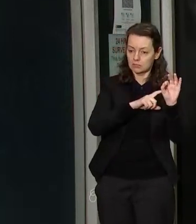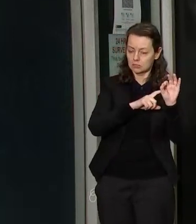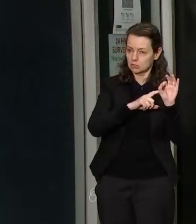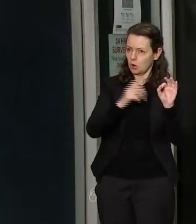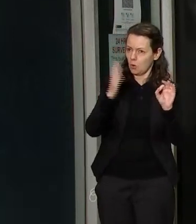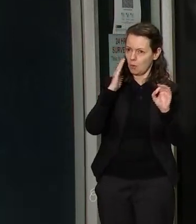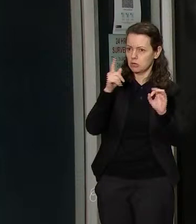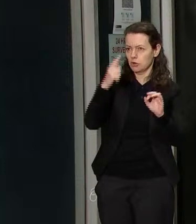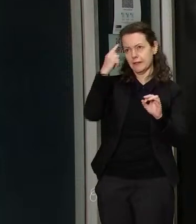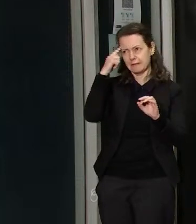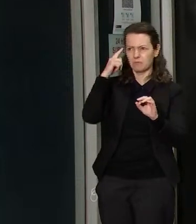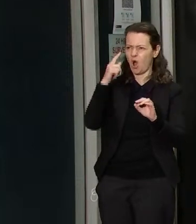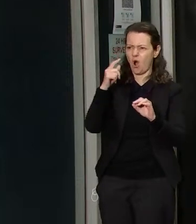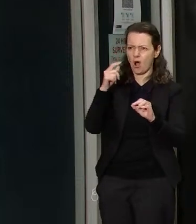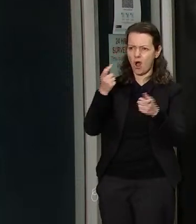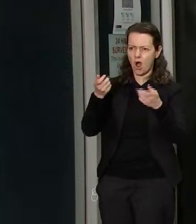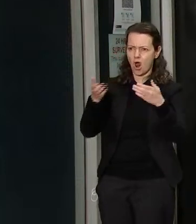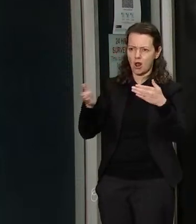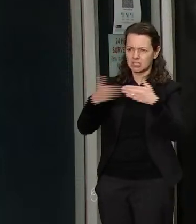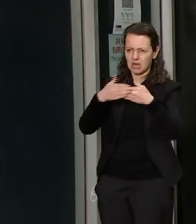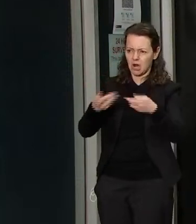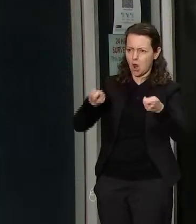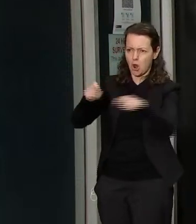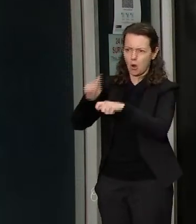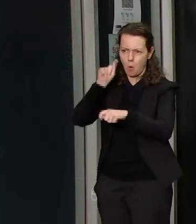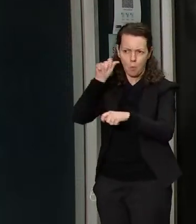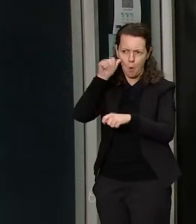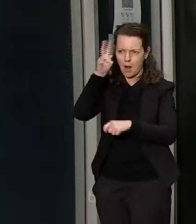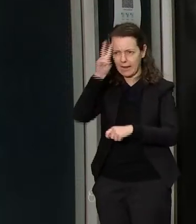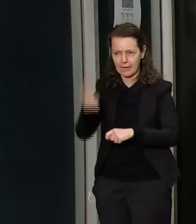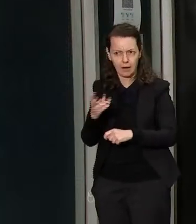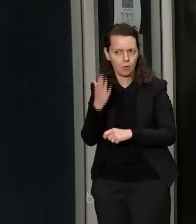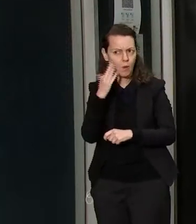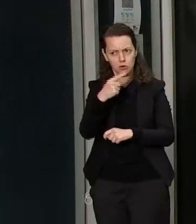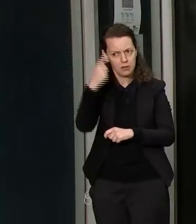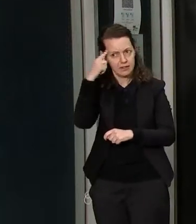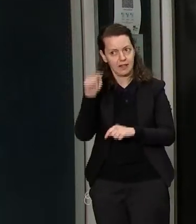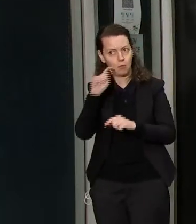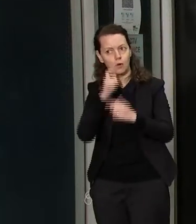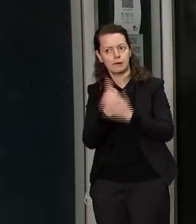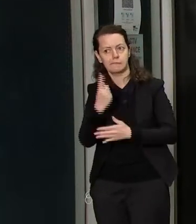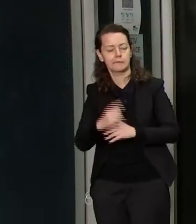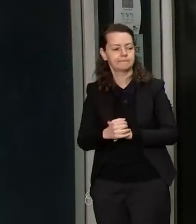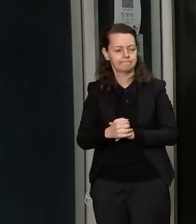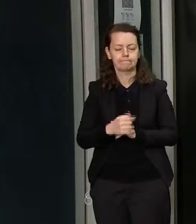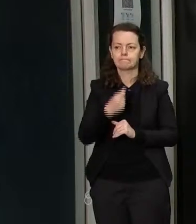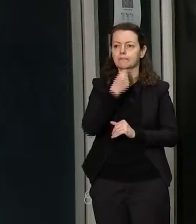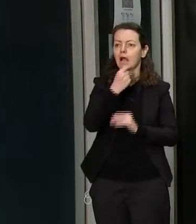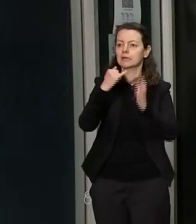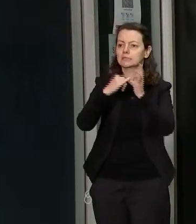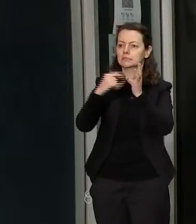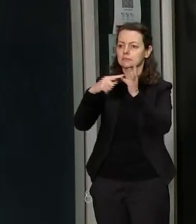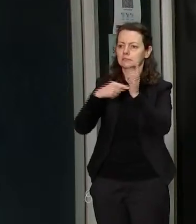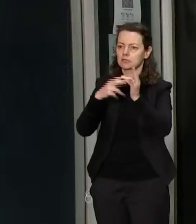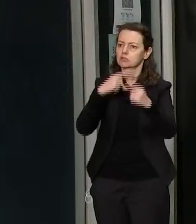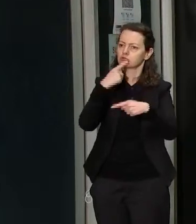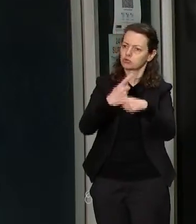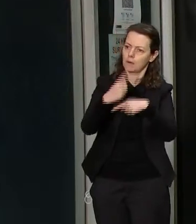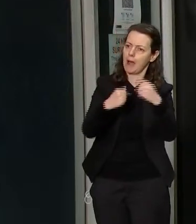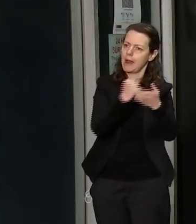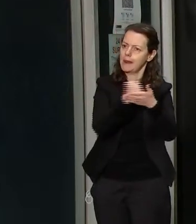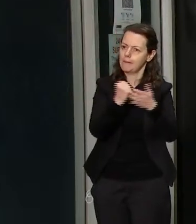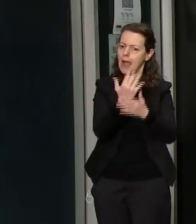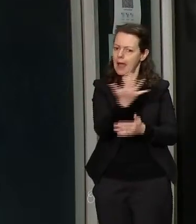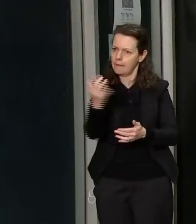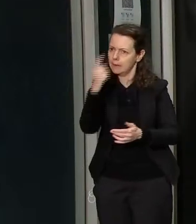Is there a point when it actually makes a lockdown less likely? Well, I'll get Professor Sutton to go into detail. What we